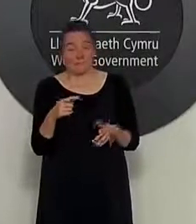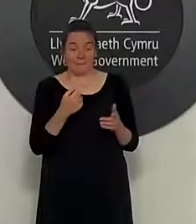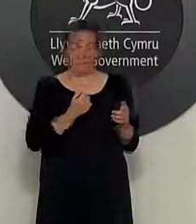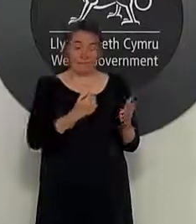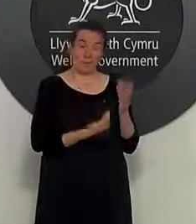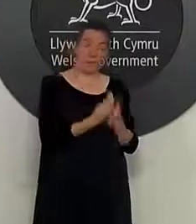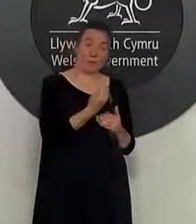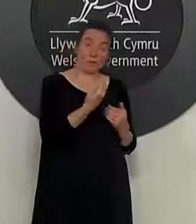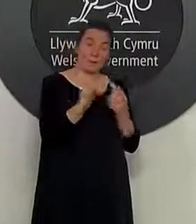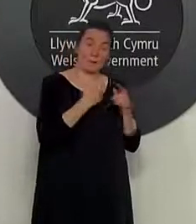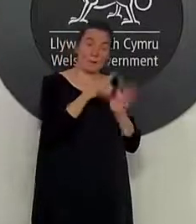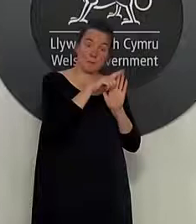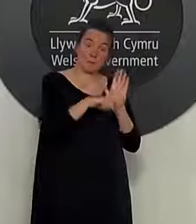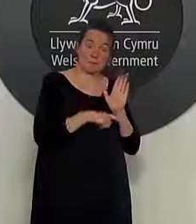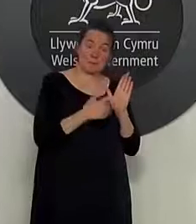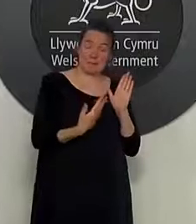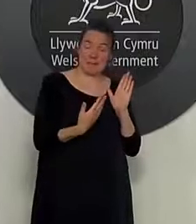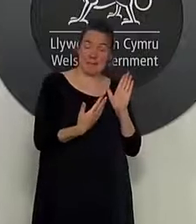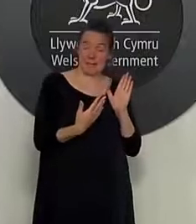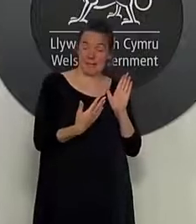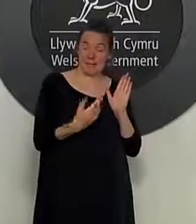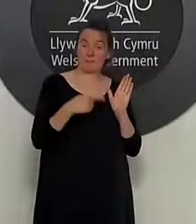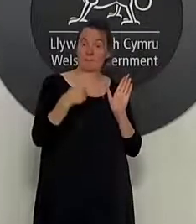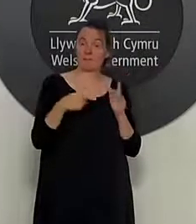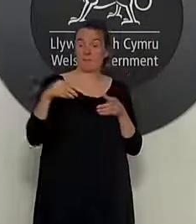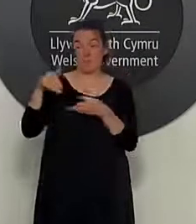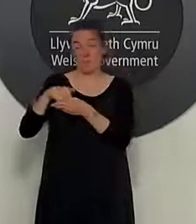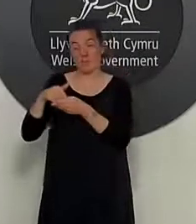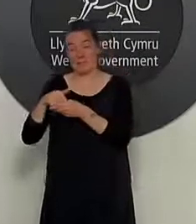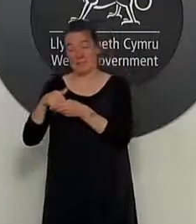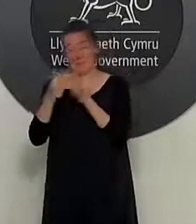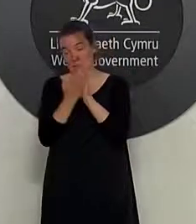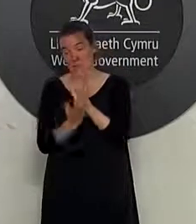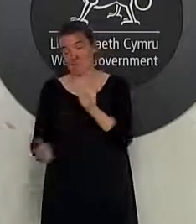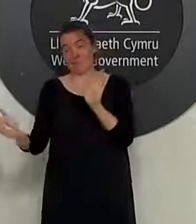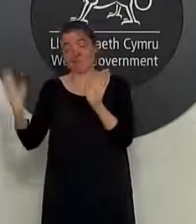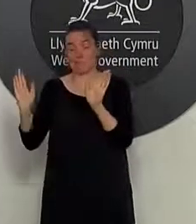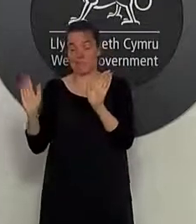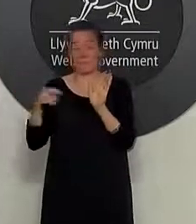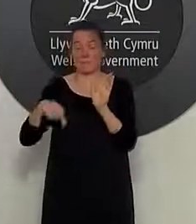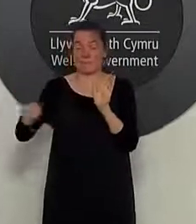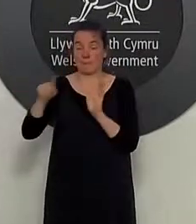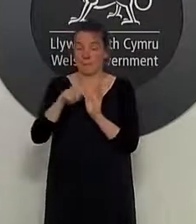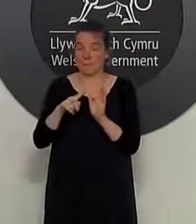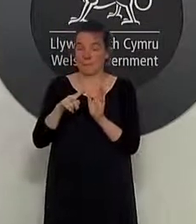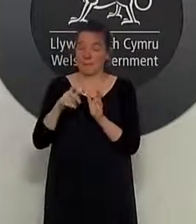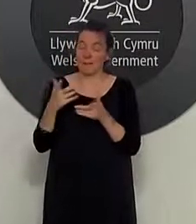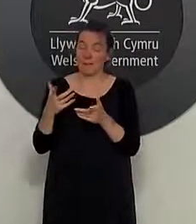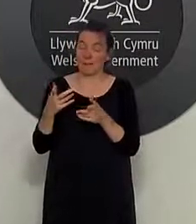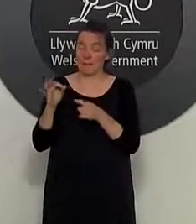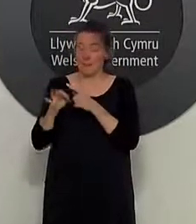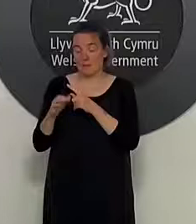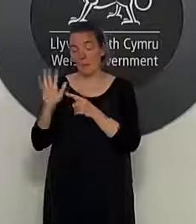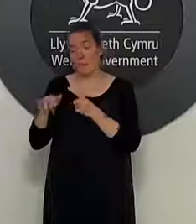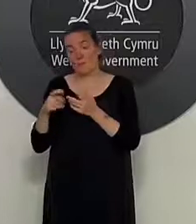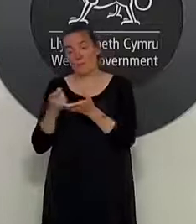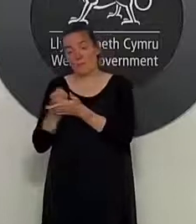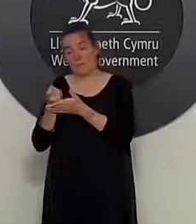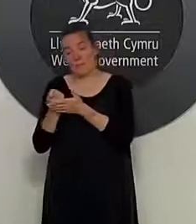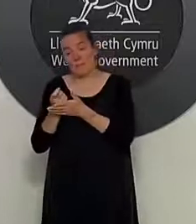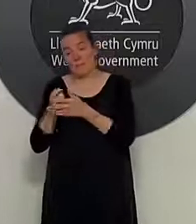taking to make private sector rented properties particularly of a better